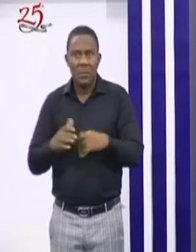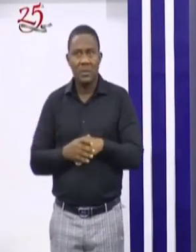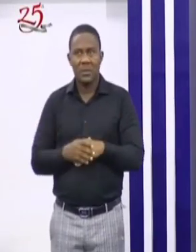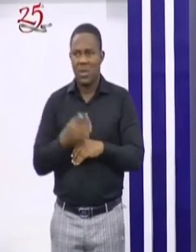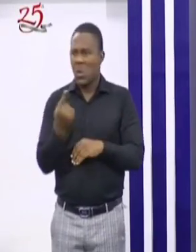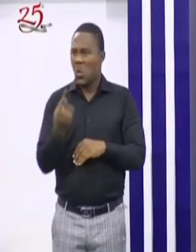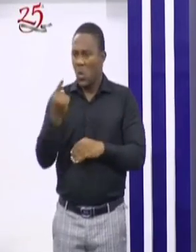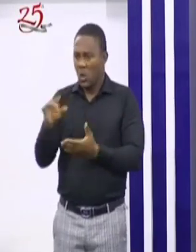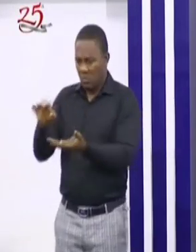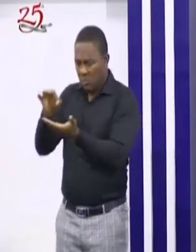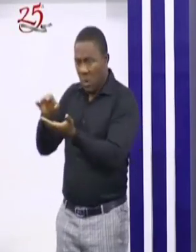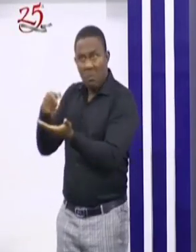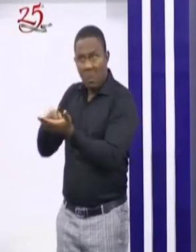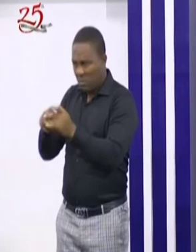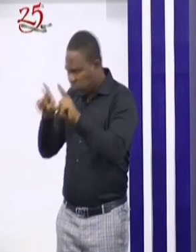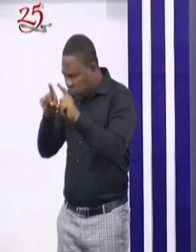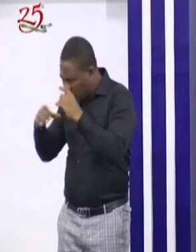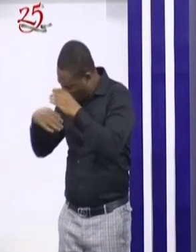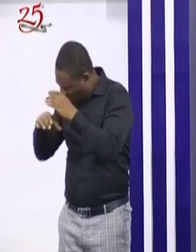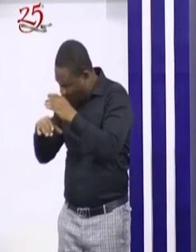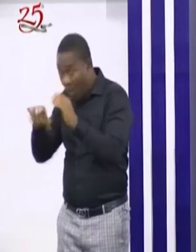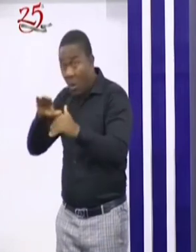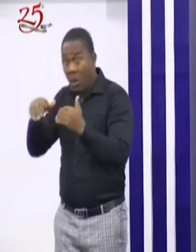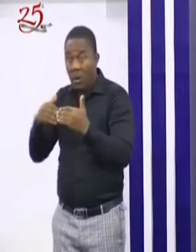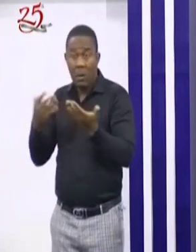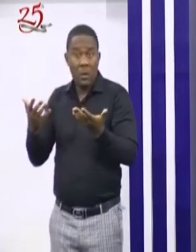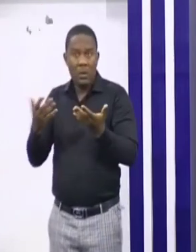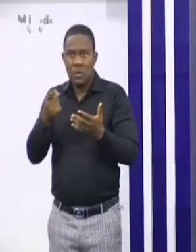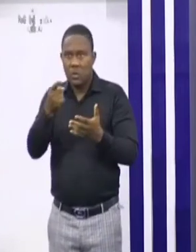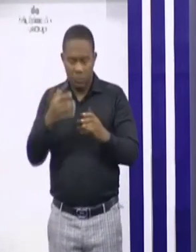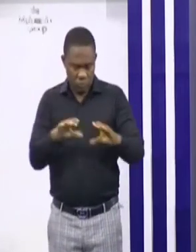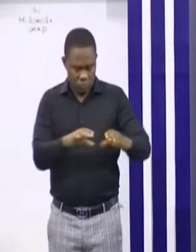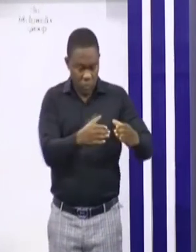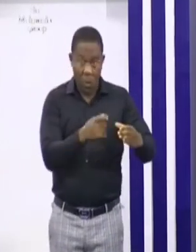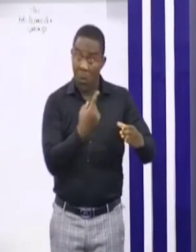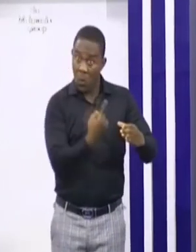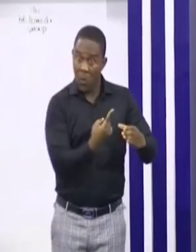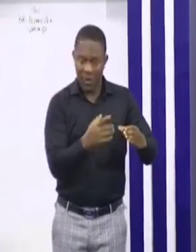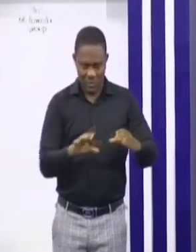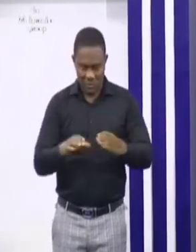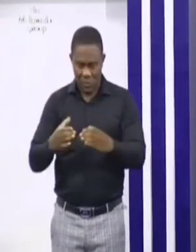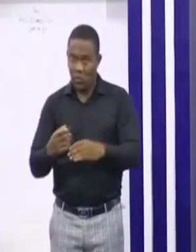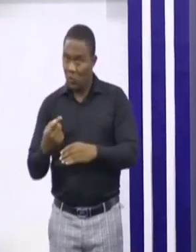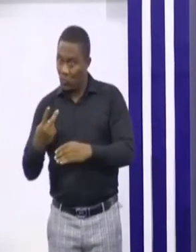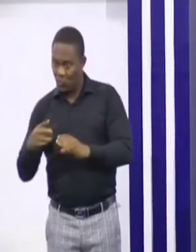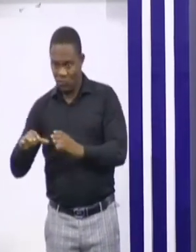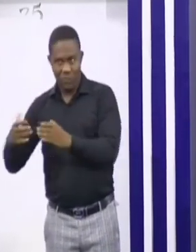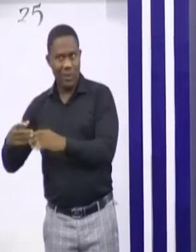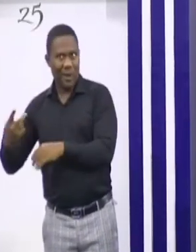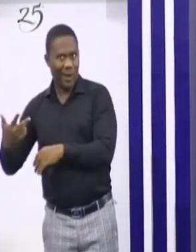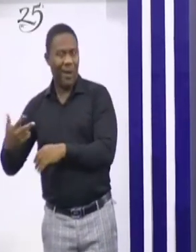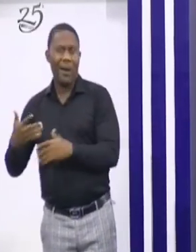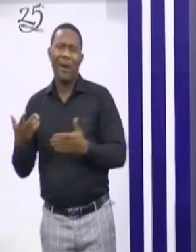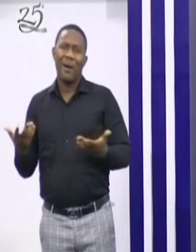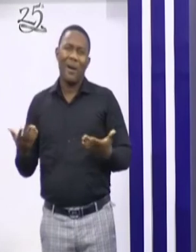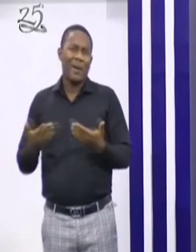testing only 1,000 samples, you actually test 10,000 samples. This simple arithmetic is what some people cannot